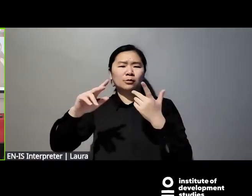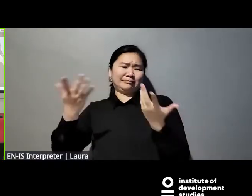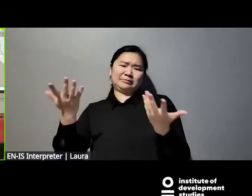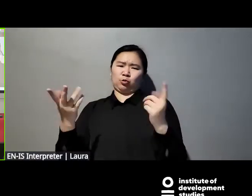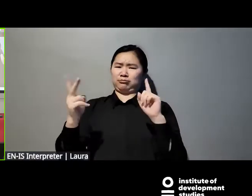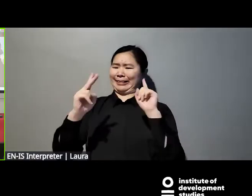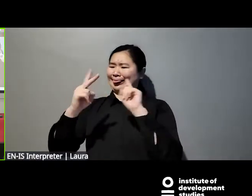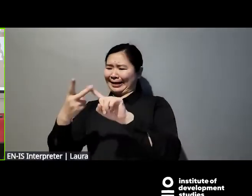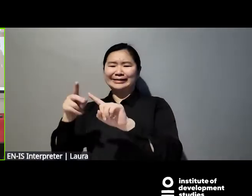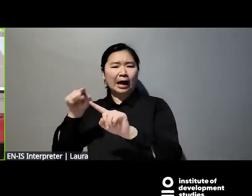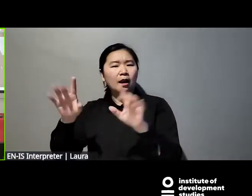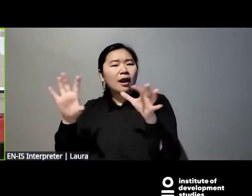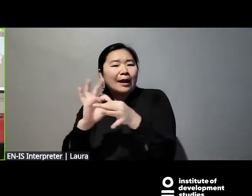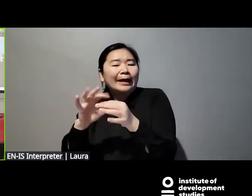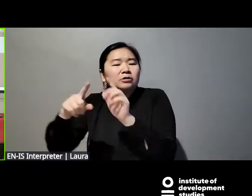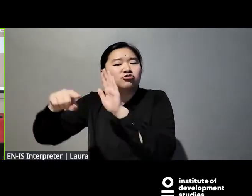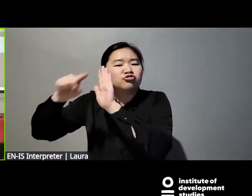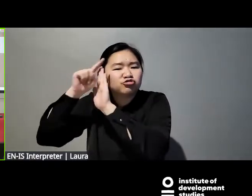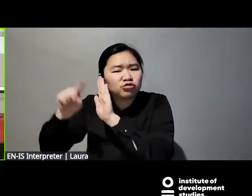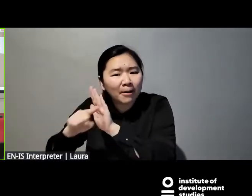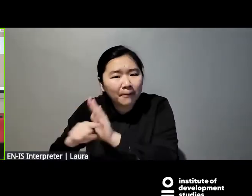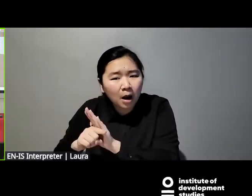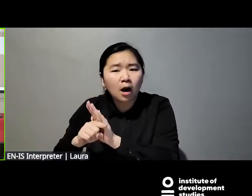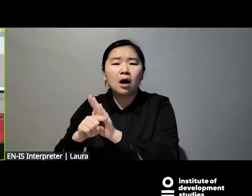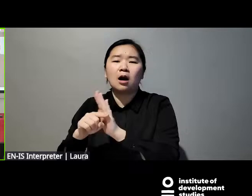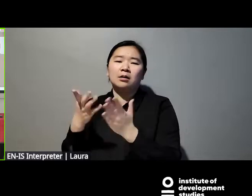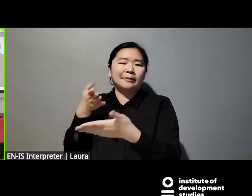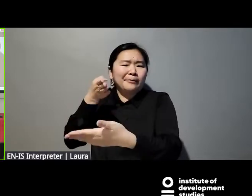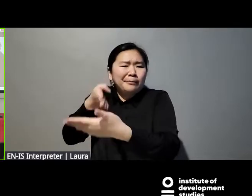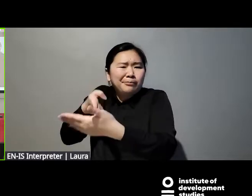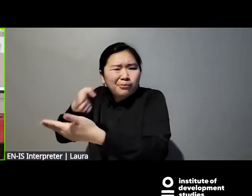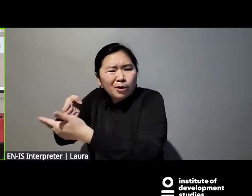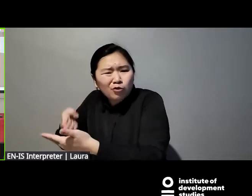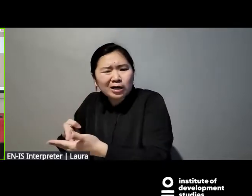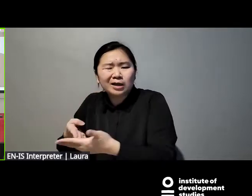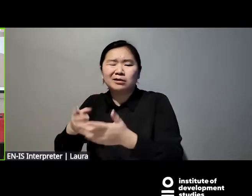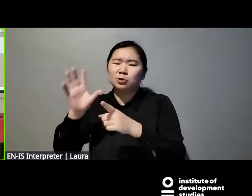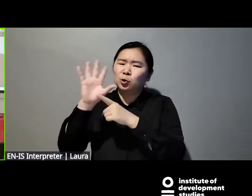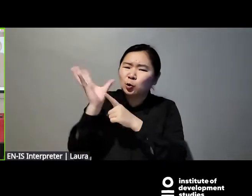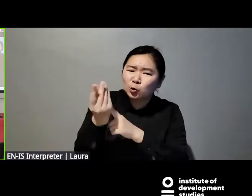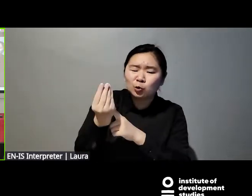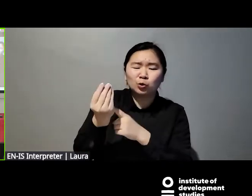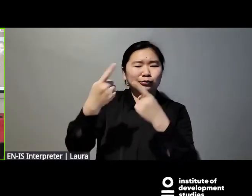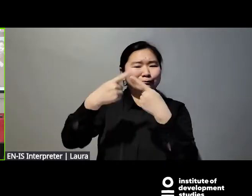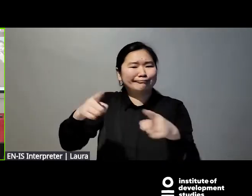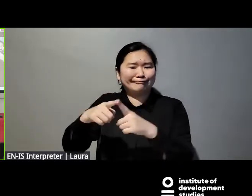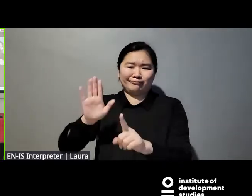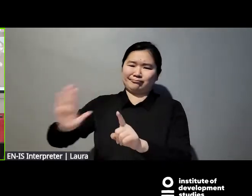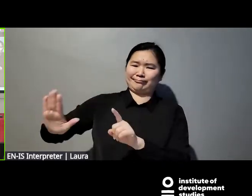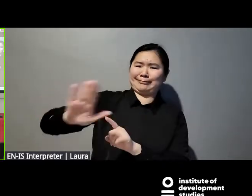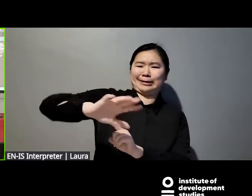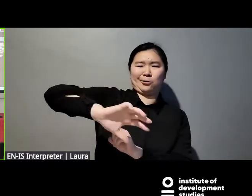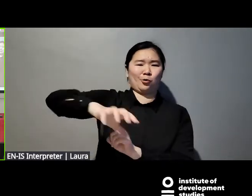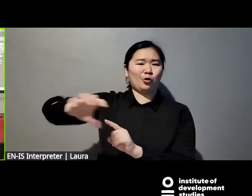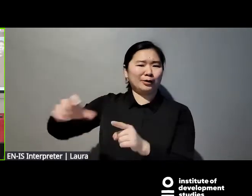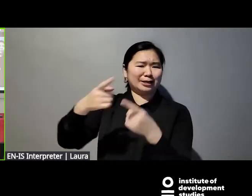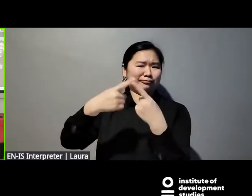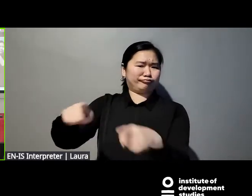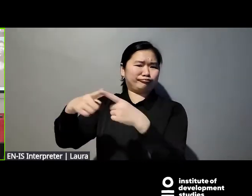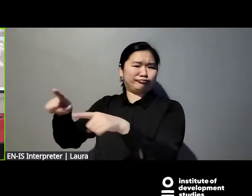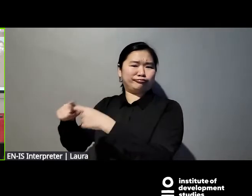is on safeguarding, very important issue, focusing on how we can reduce the risk of abuse, neglect and